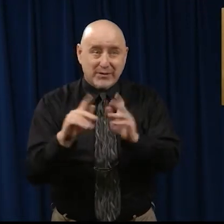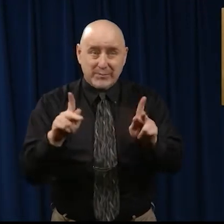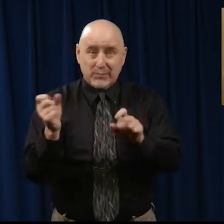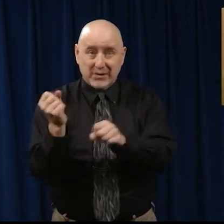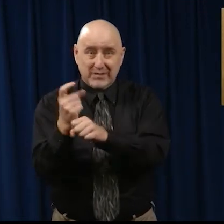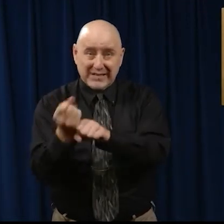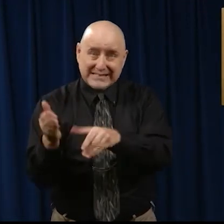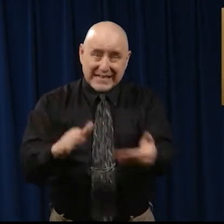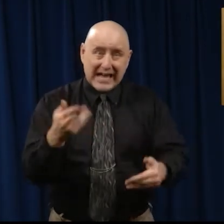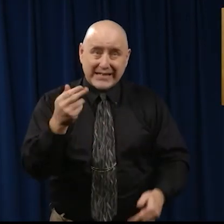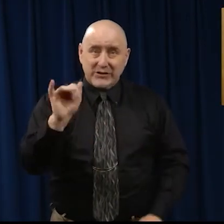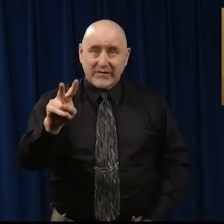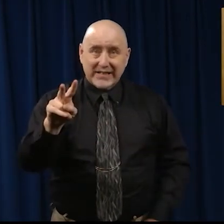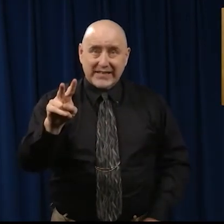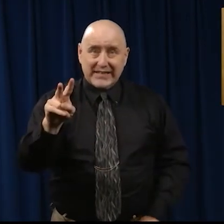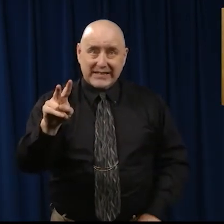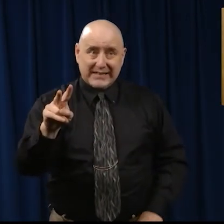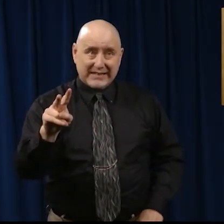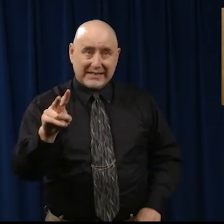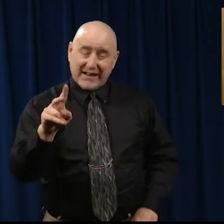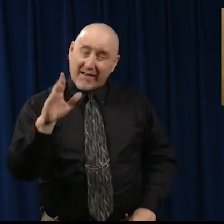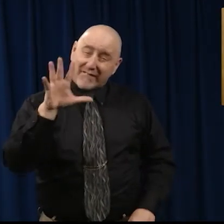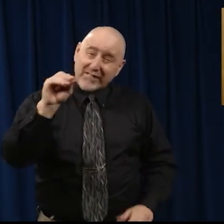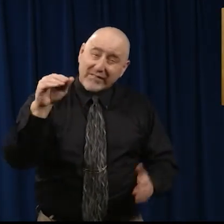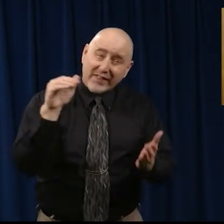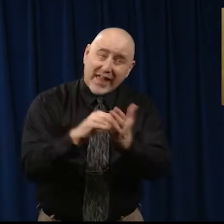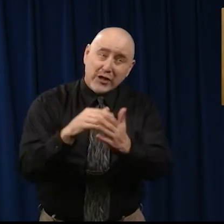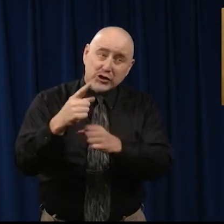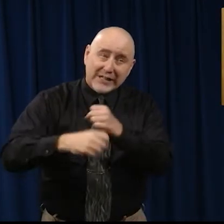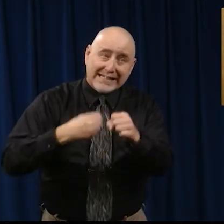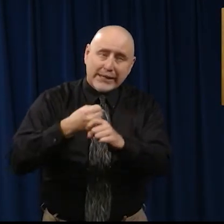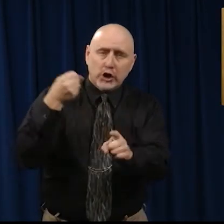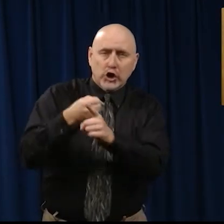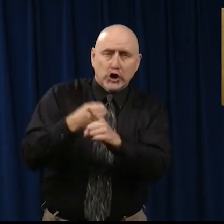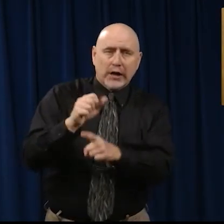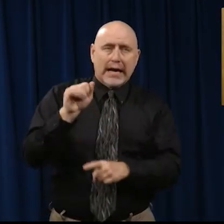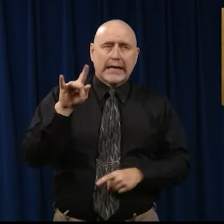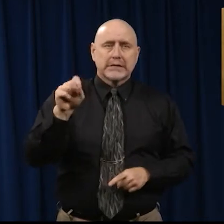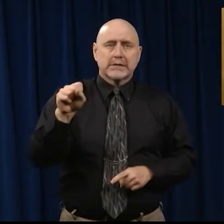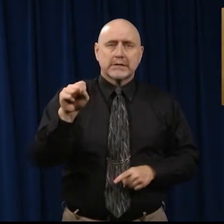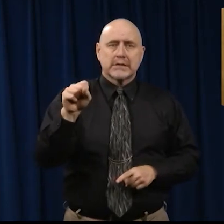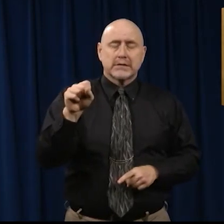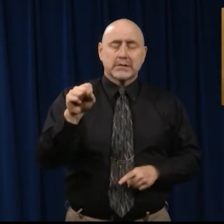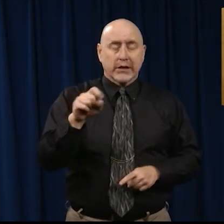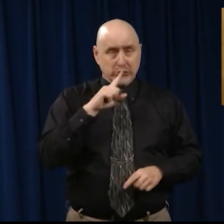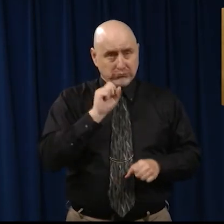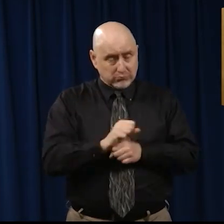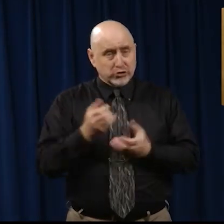15,000 a year die of HIV. For the very real, 50,000 a year get it. The very real